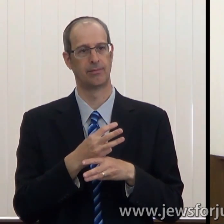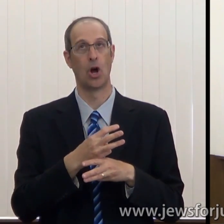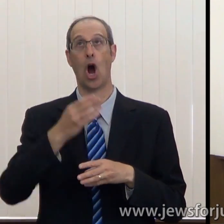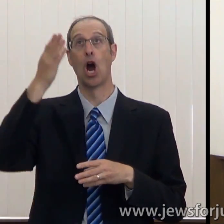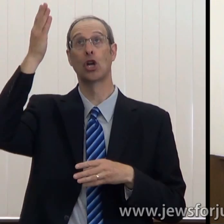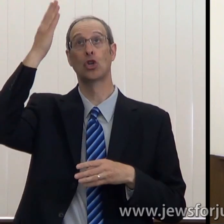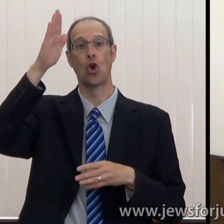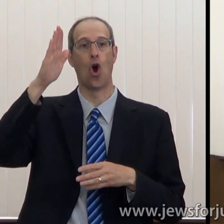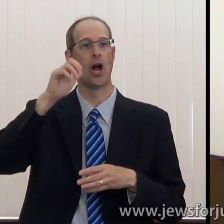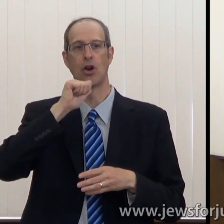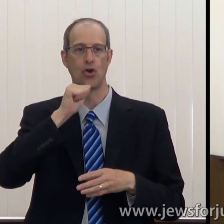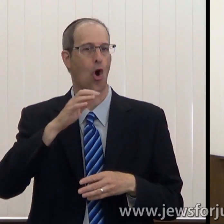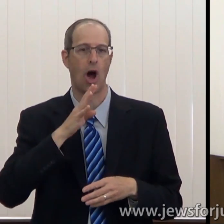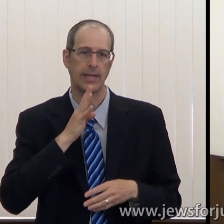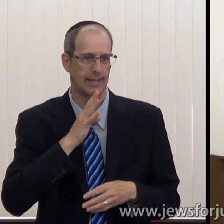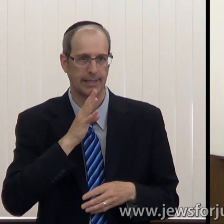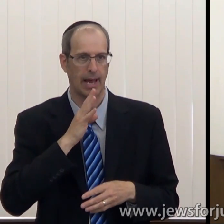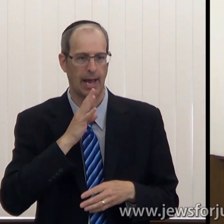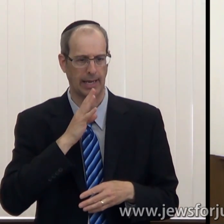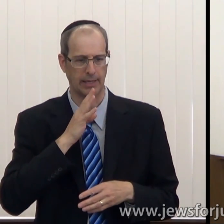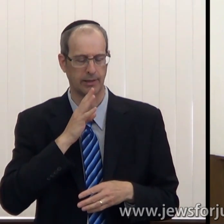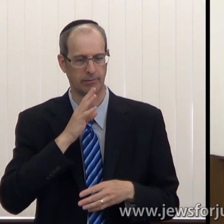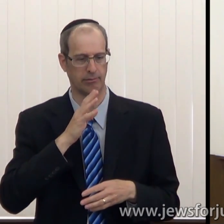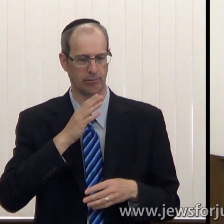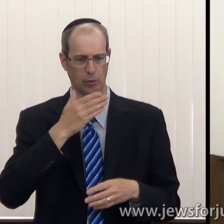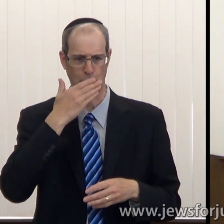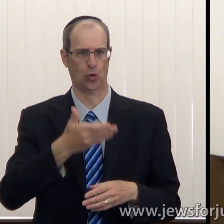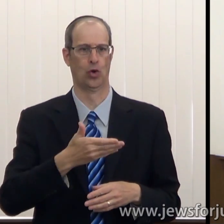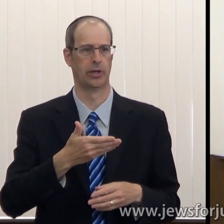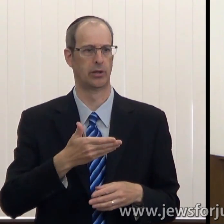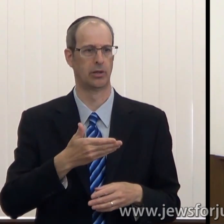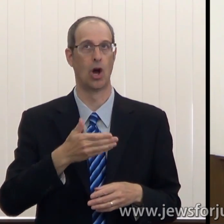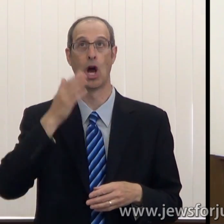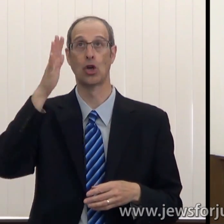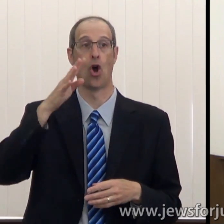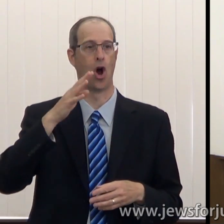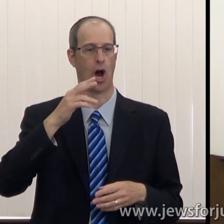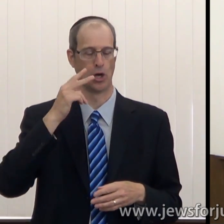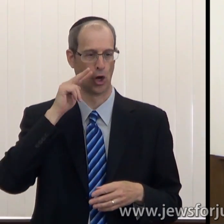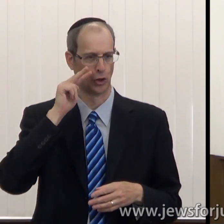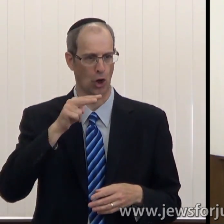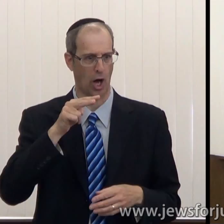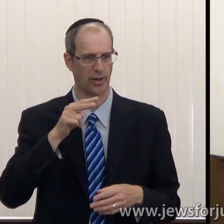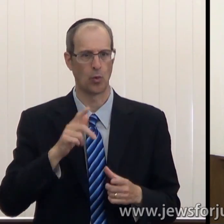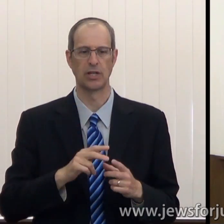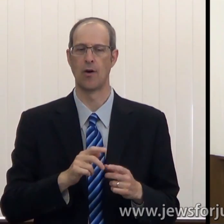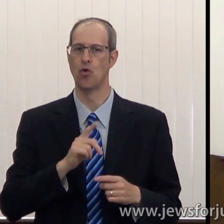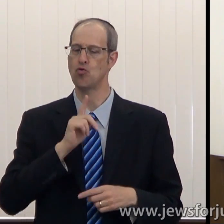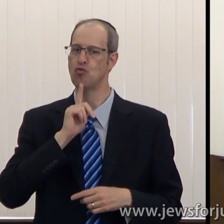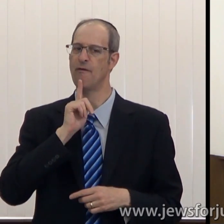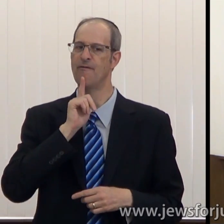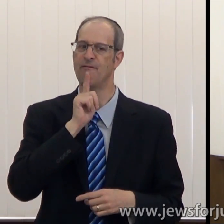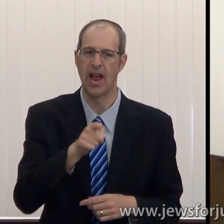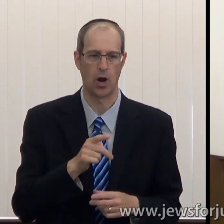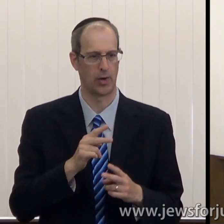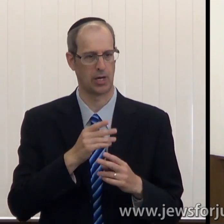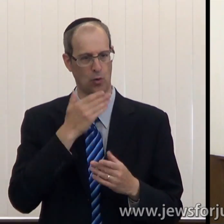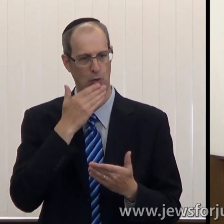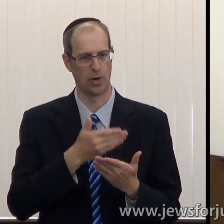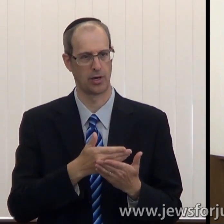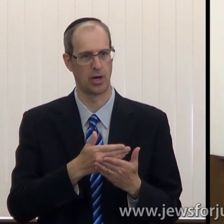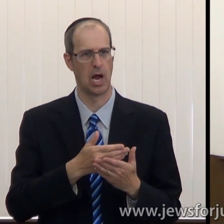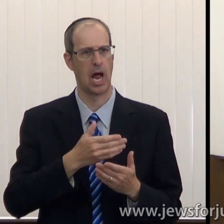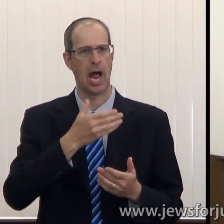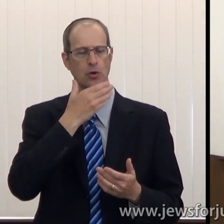God didn't just say that he saw it was good. God says he saw that it was very good. And